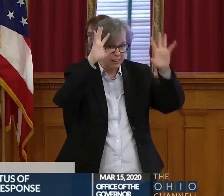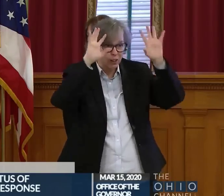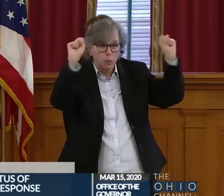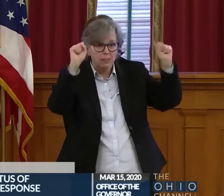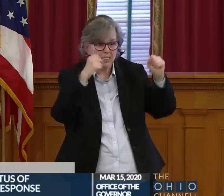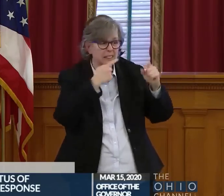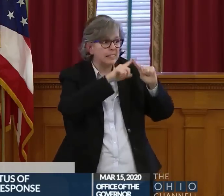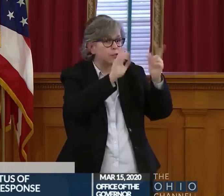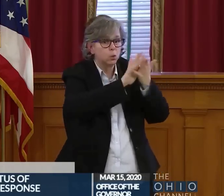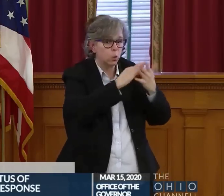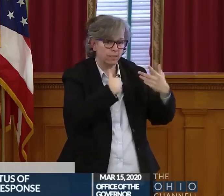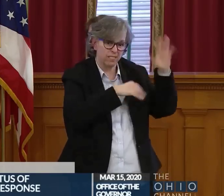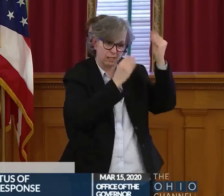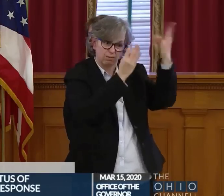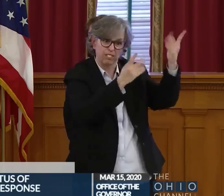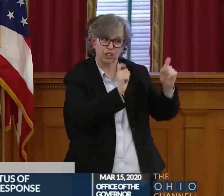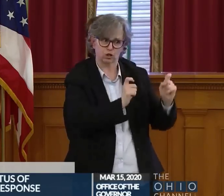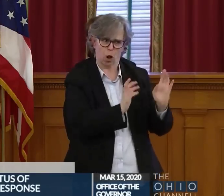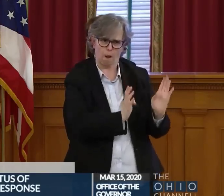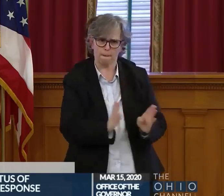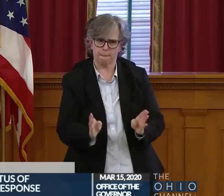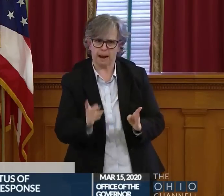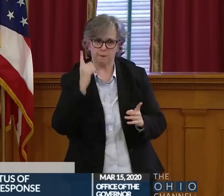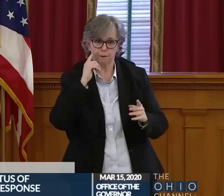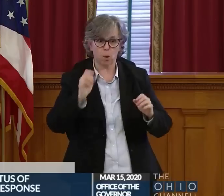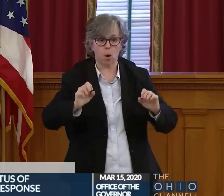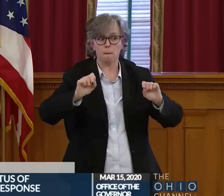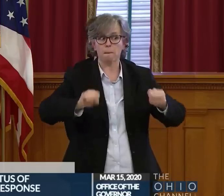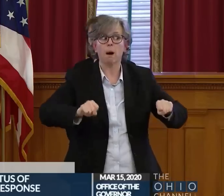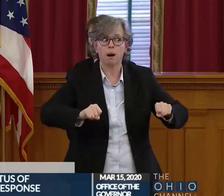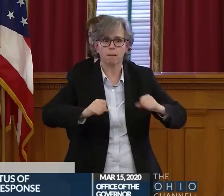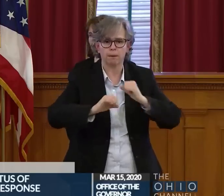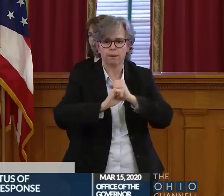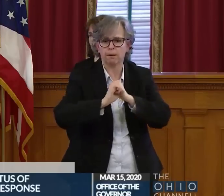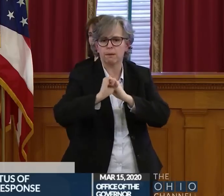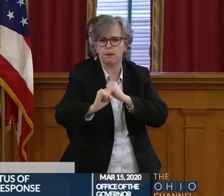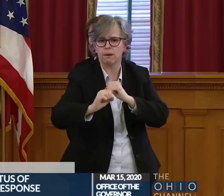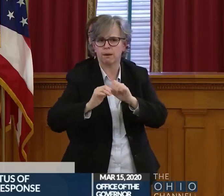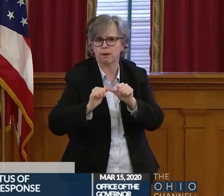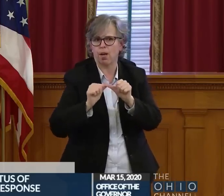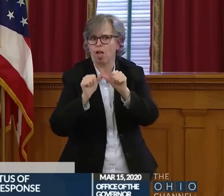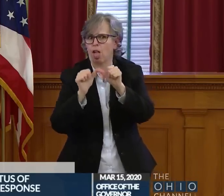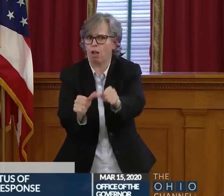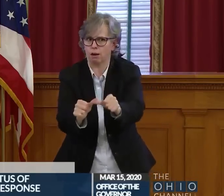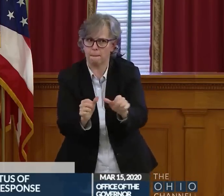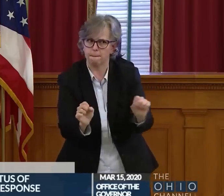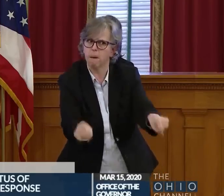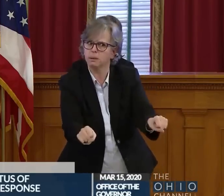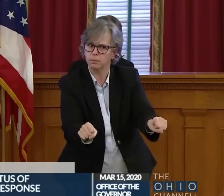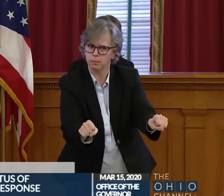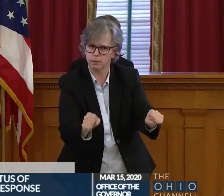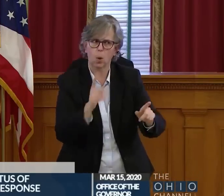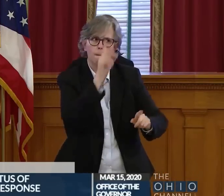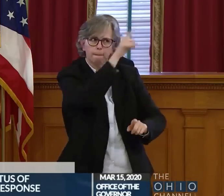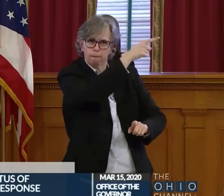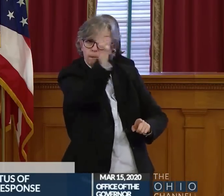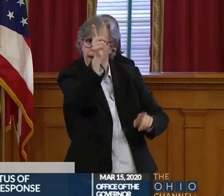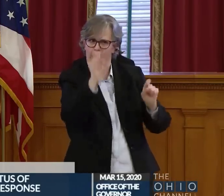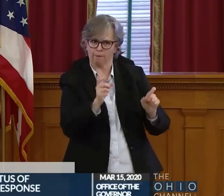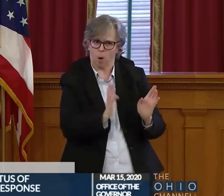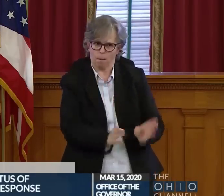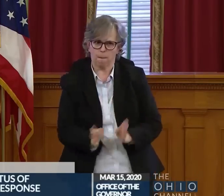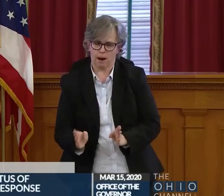prepared for this to last for an extended period of time. So we hope that, obviously, that kids are back in school as soon as possible,